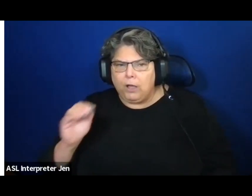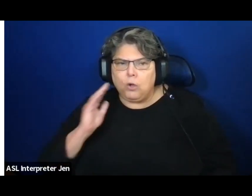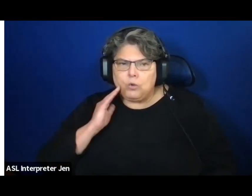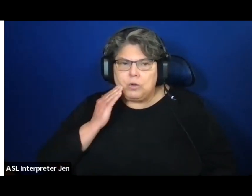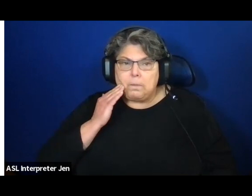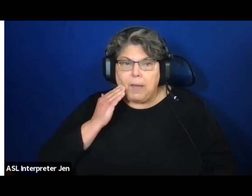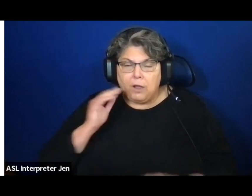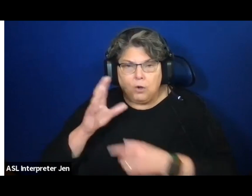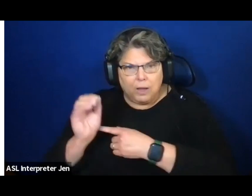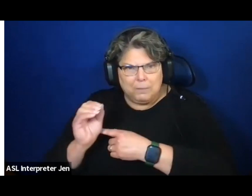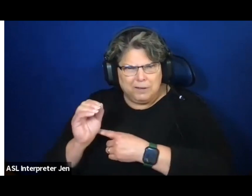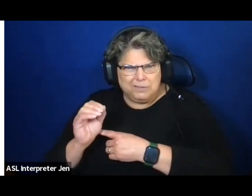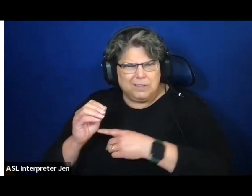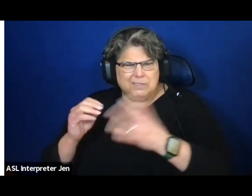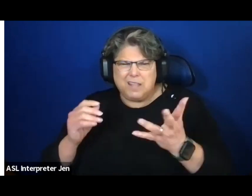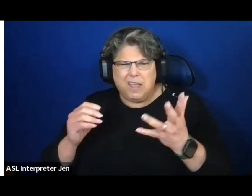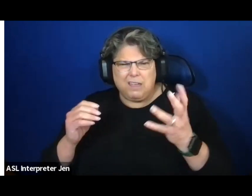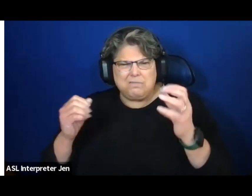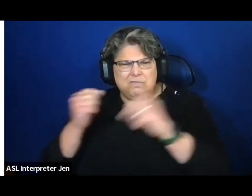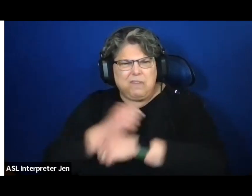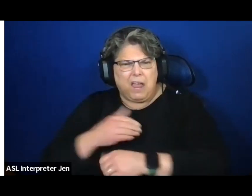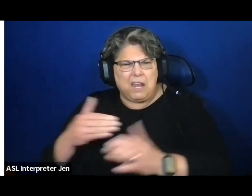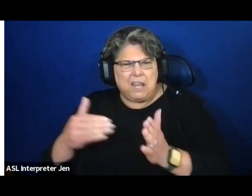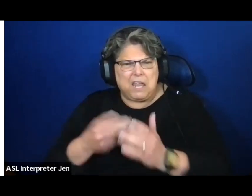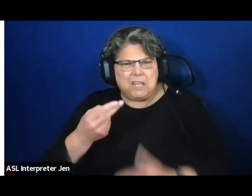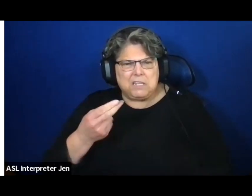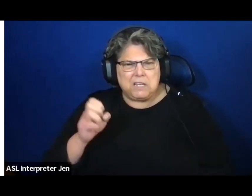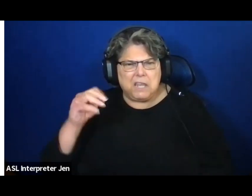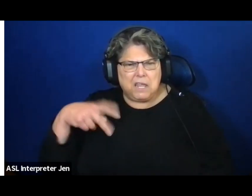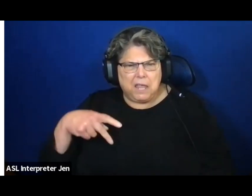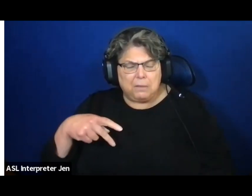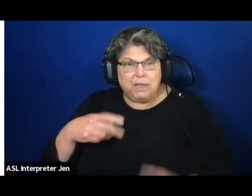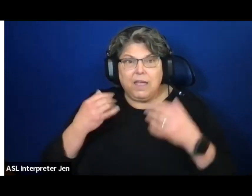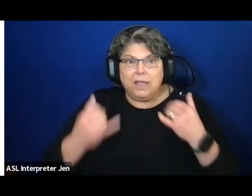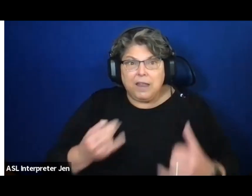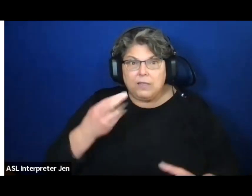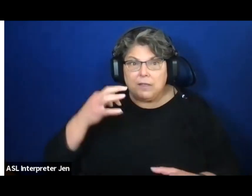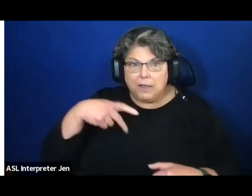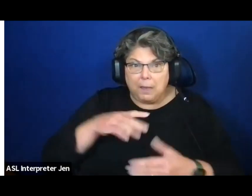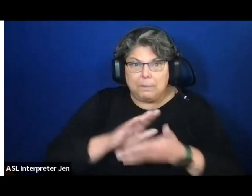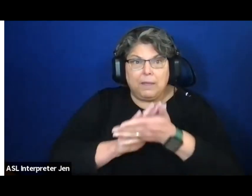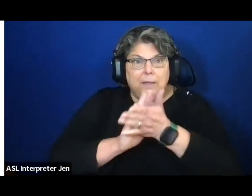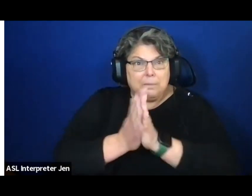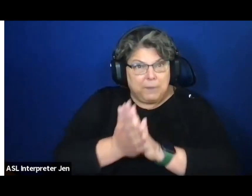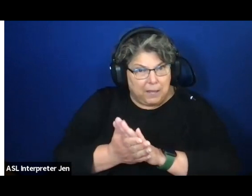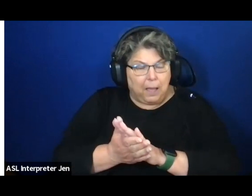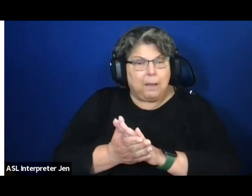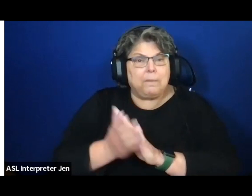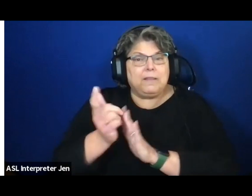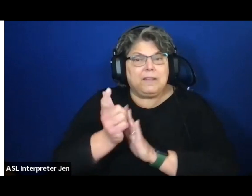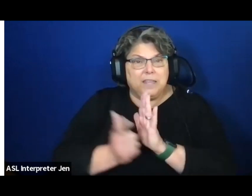against hemp. And now what's happening as they've legalized hemp, what has happened? All the tobacco farmers in